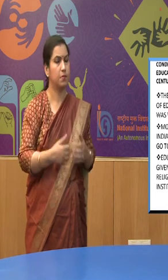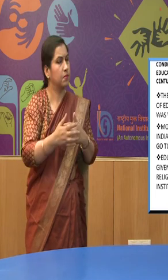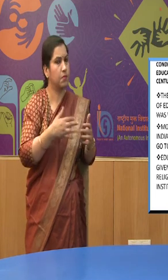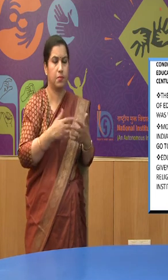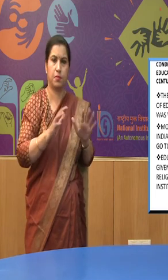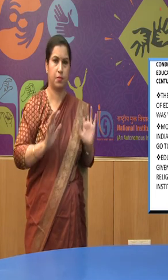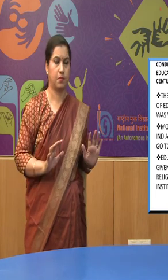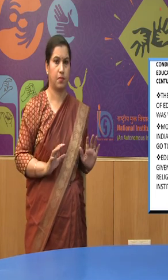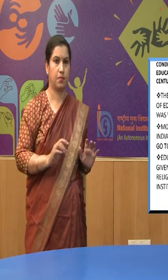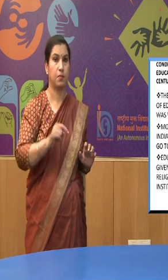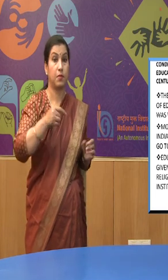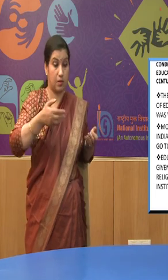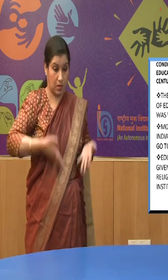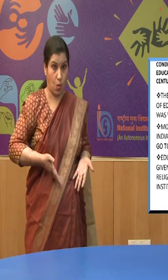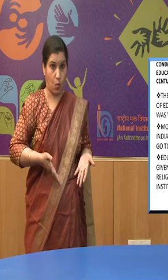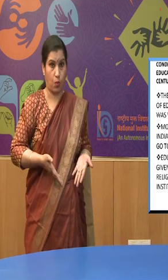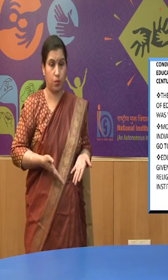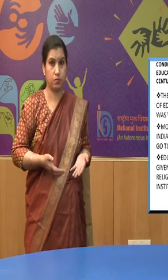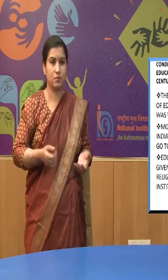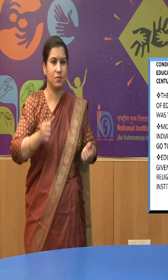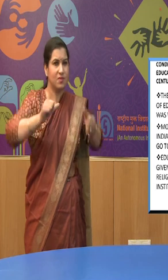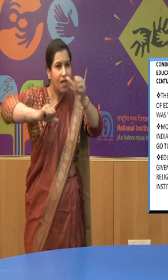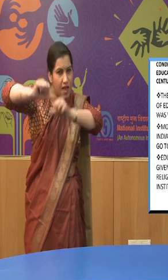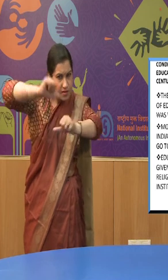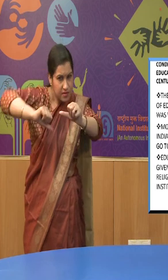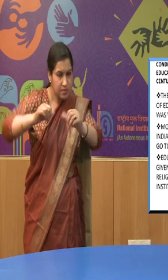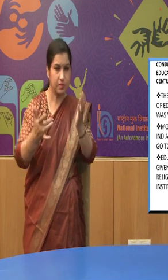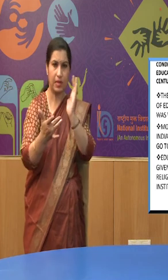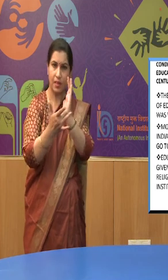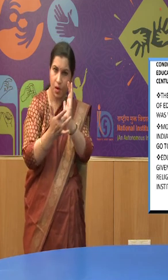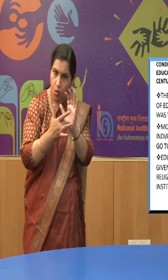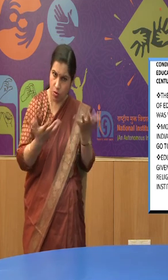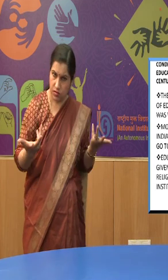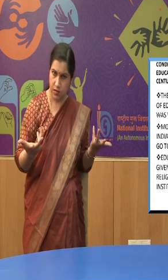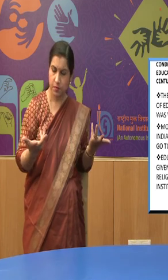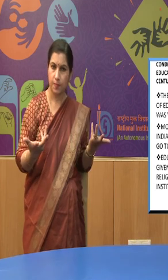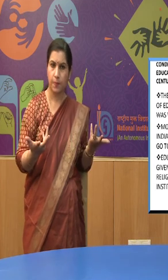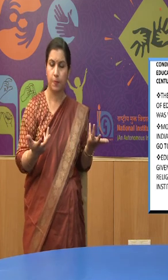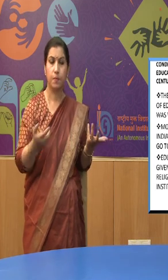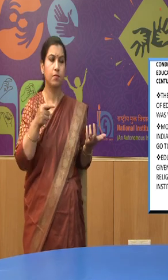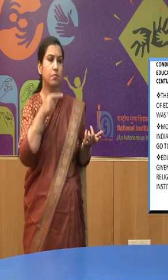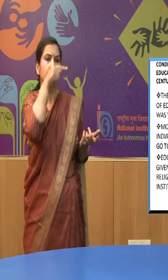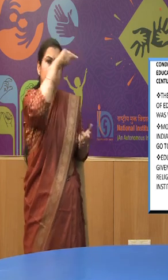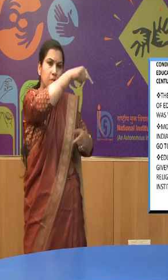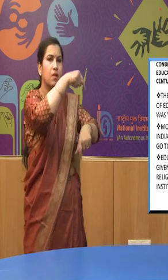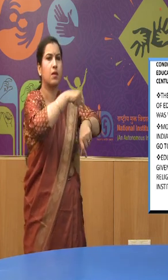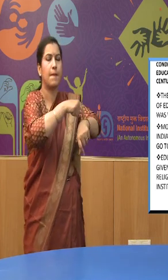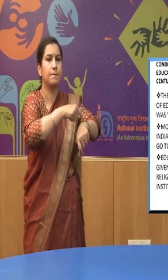However, modern subjects like science and technology were not taught to the